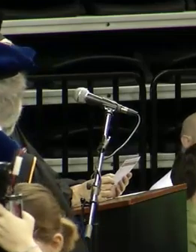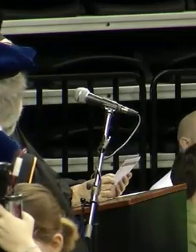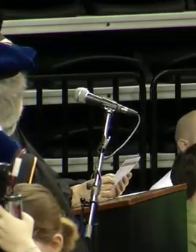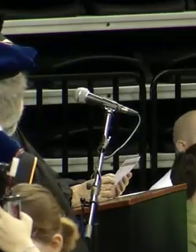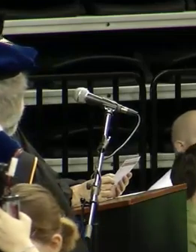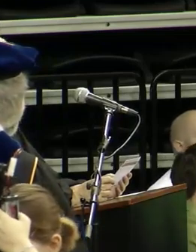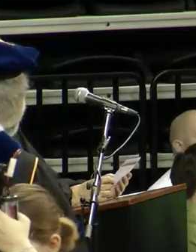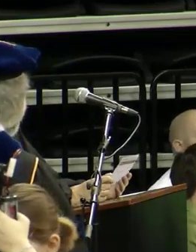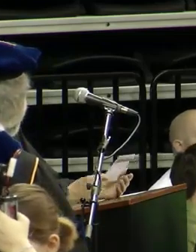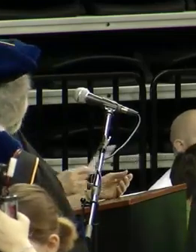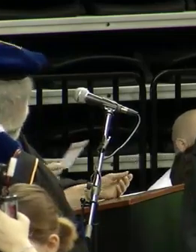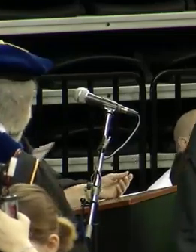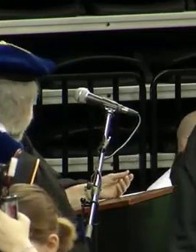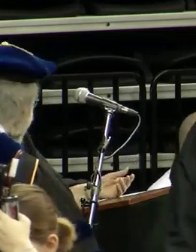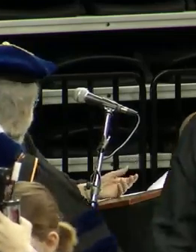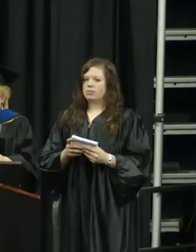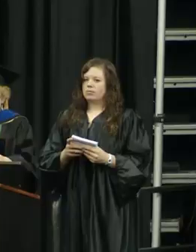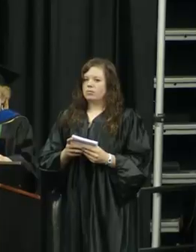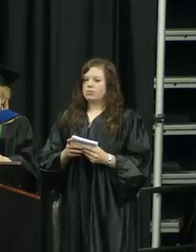Froilan Orozco.